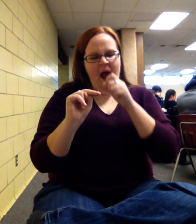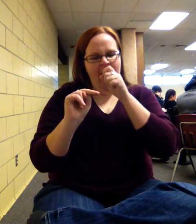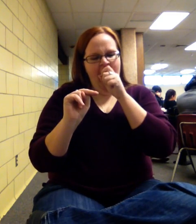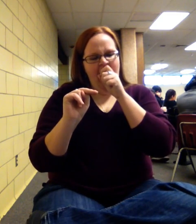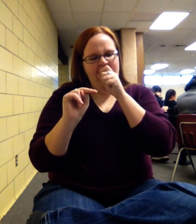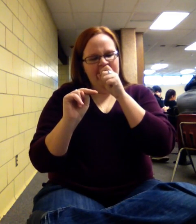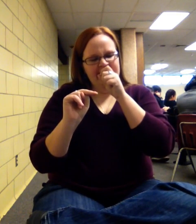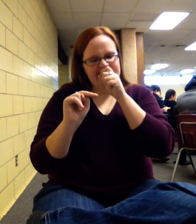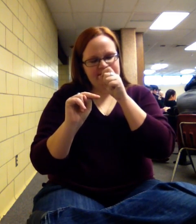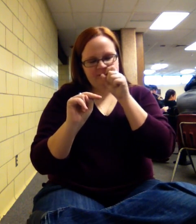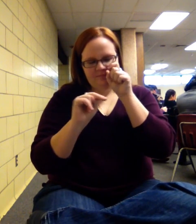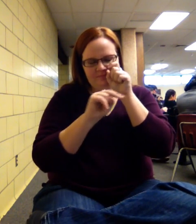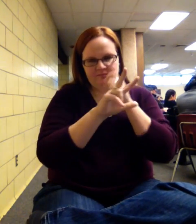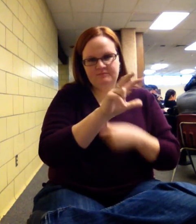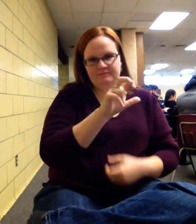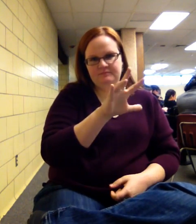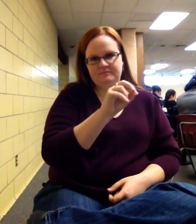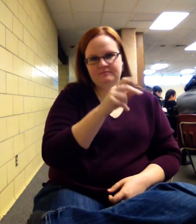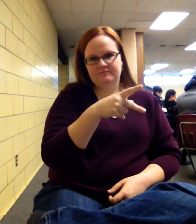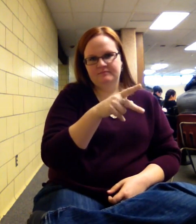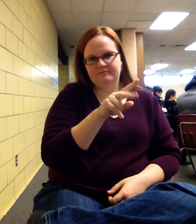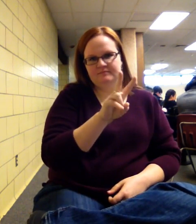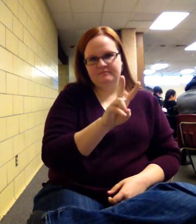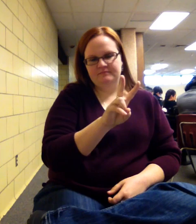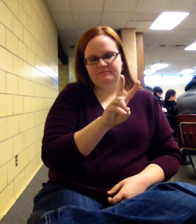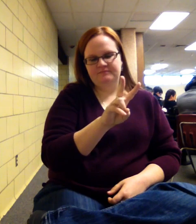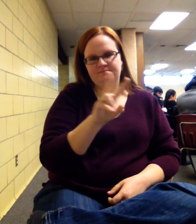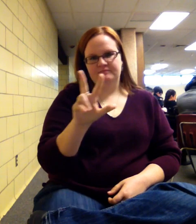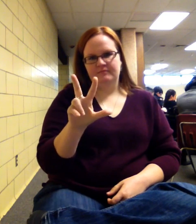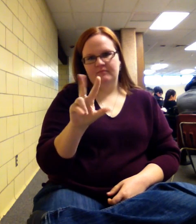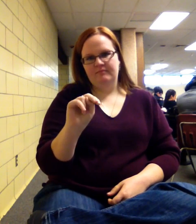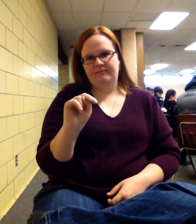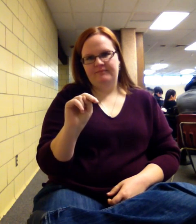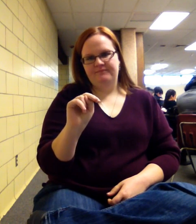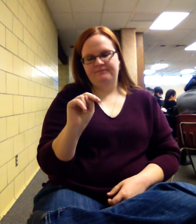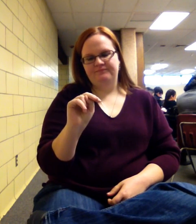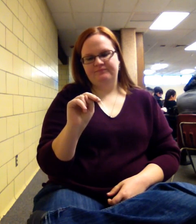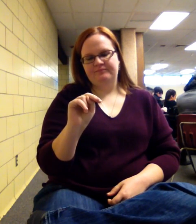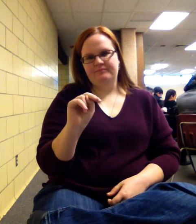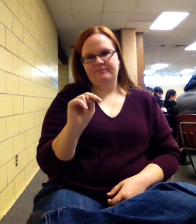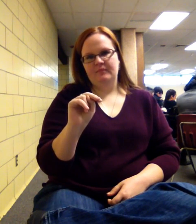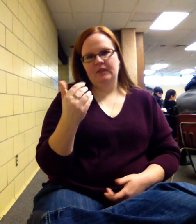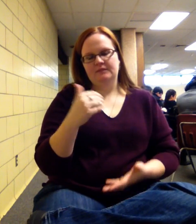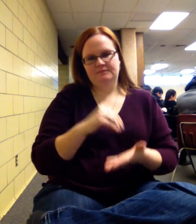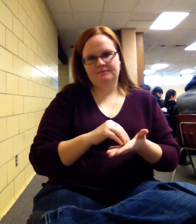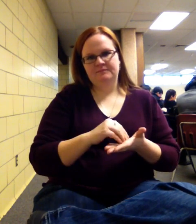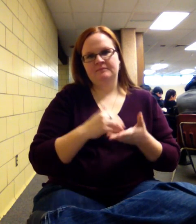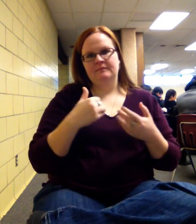So 350 present value, 3 for your N. Again, we're having a payment of 0.